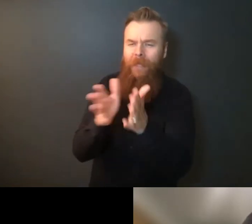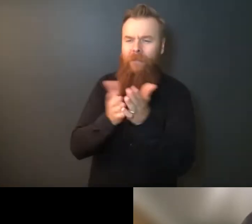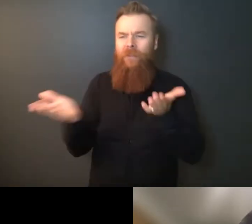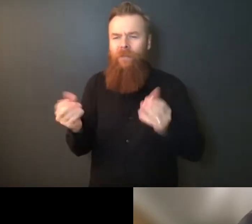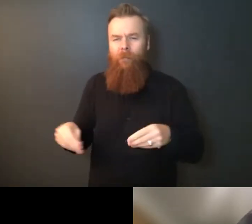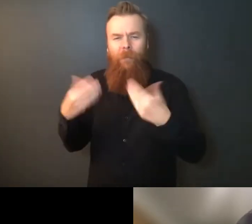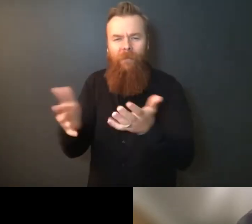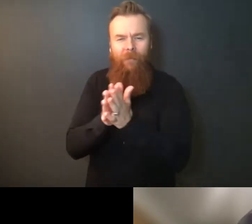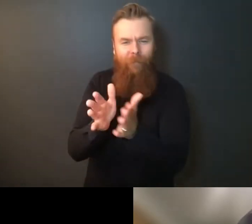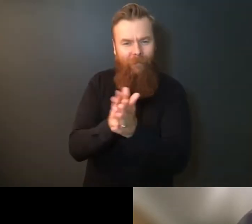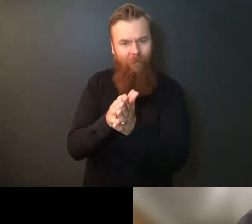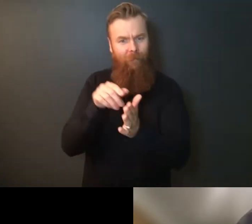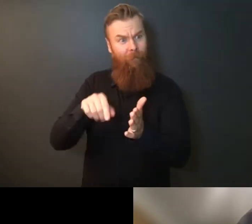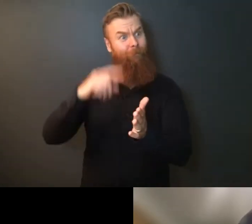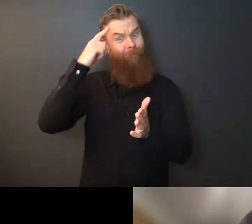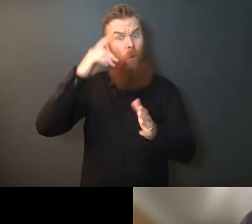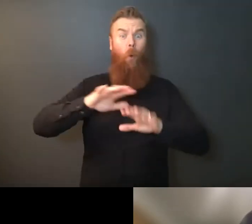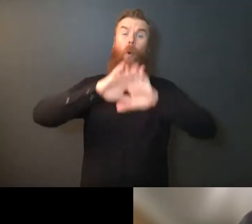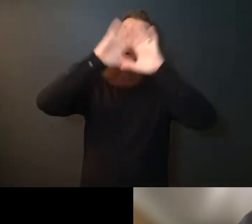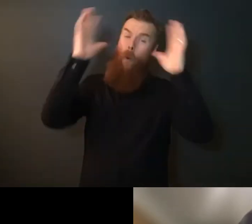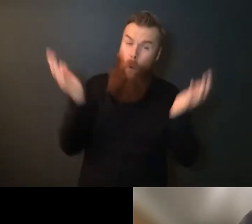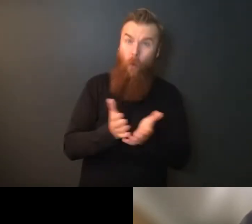all of the different touch points that we can have.